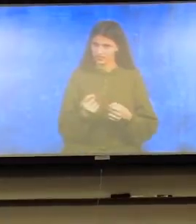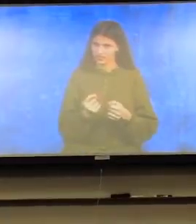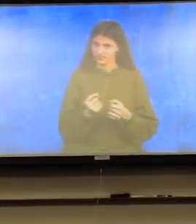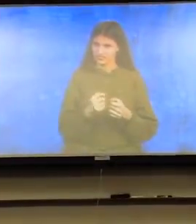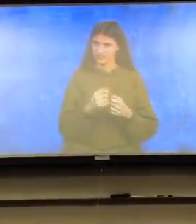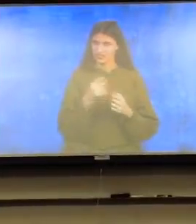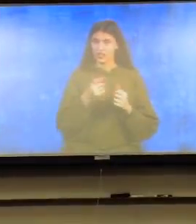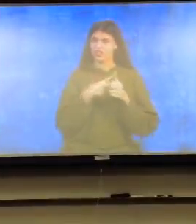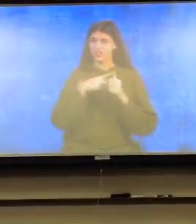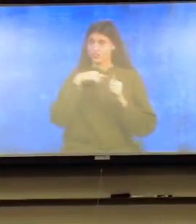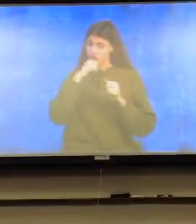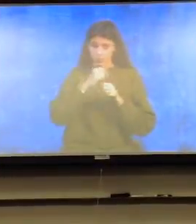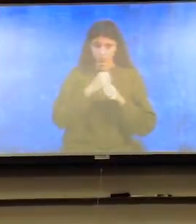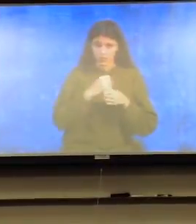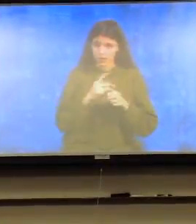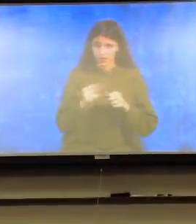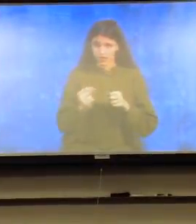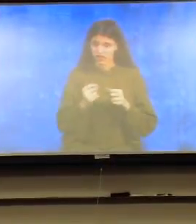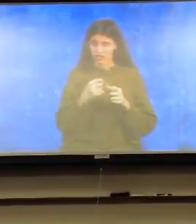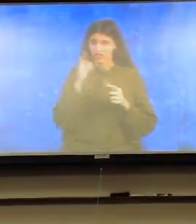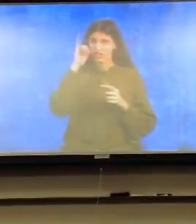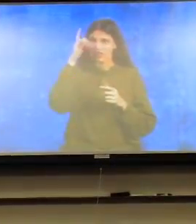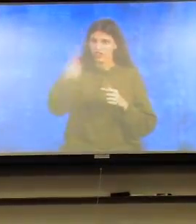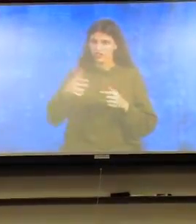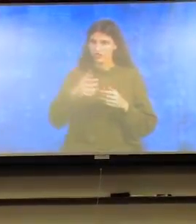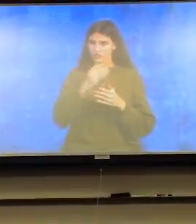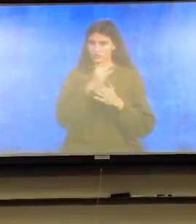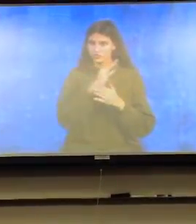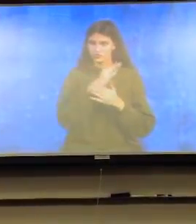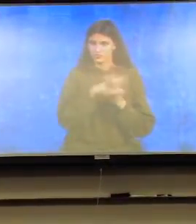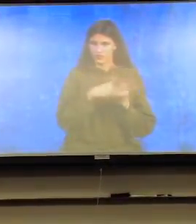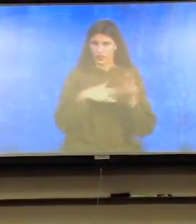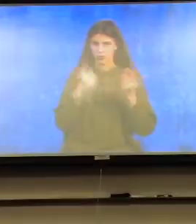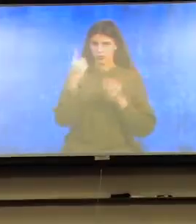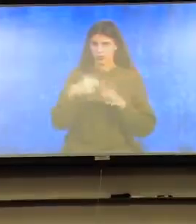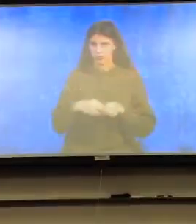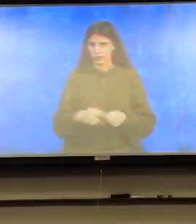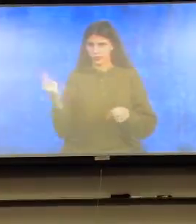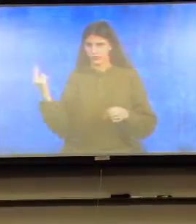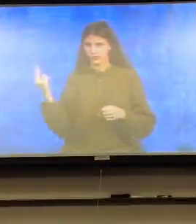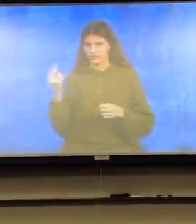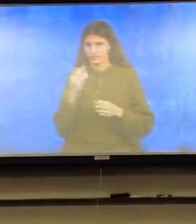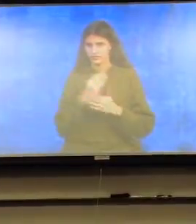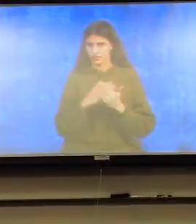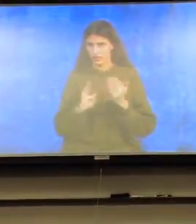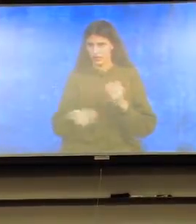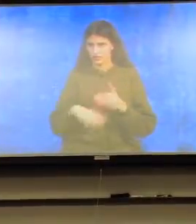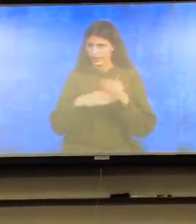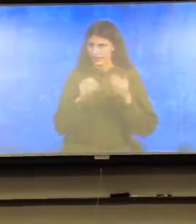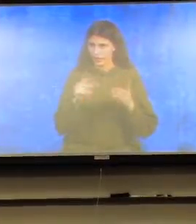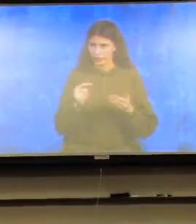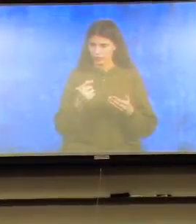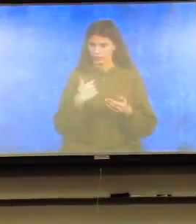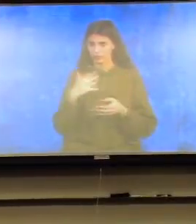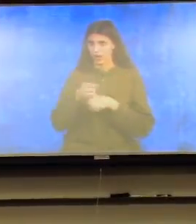And then after we practice, we try to make it. And if we don't make it, we can try again later. Some